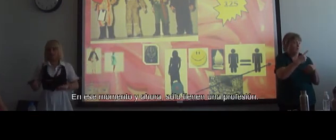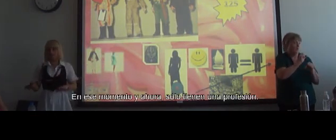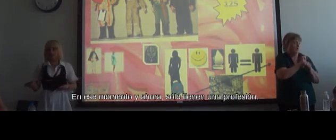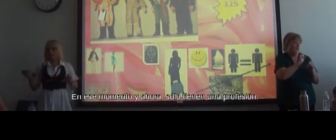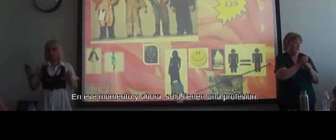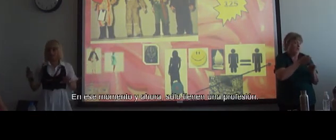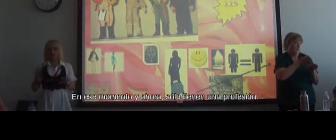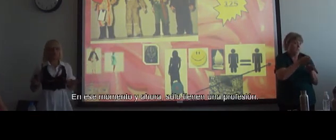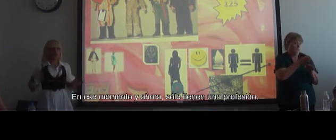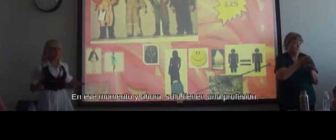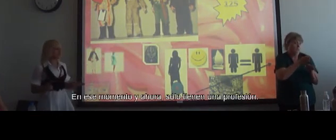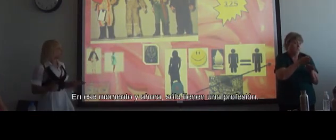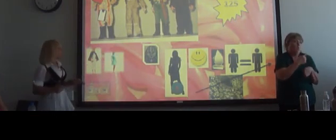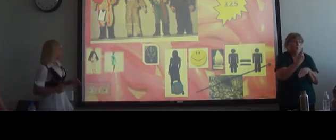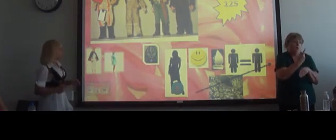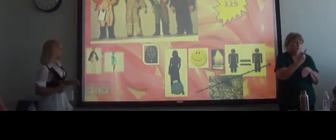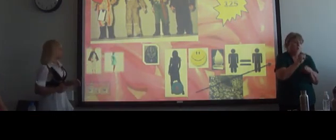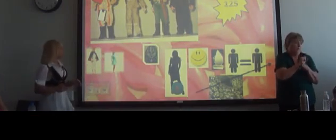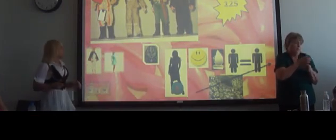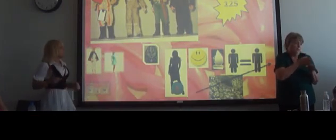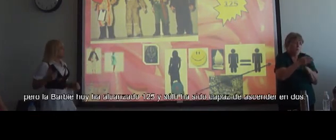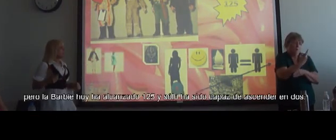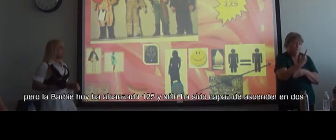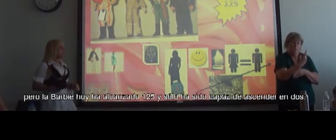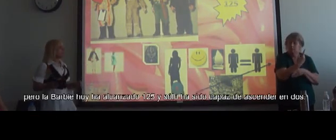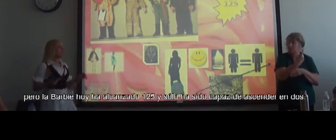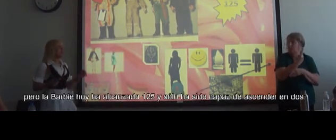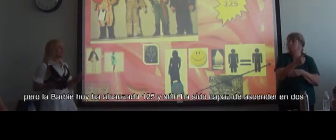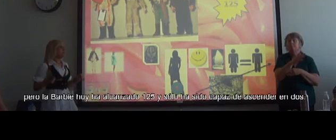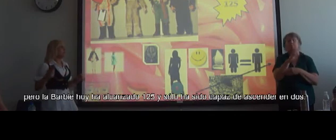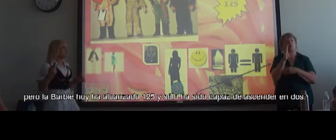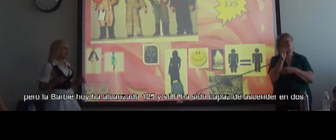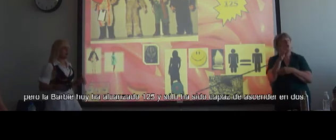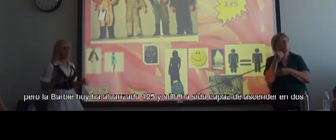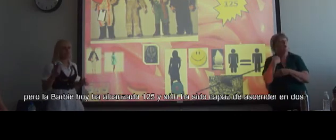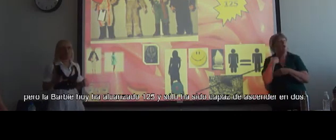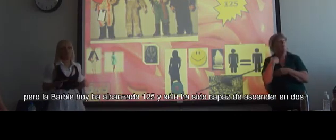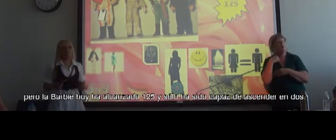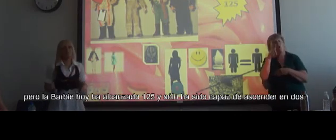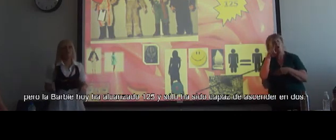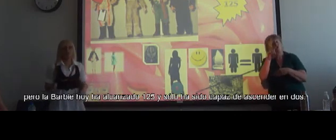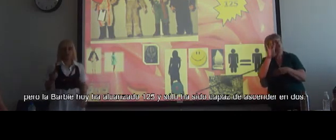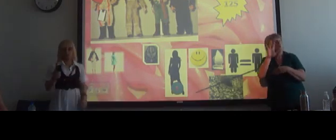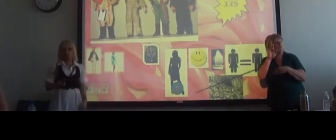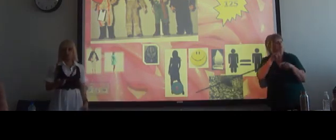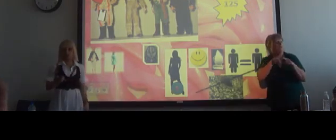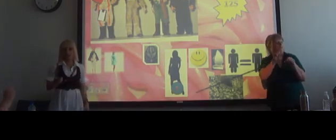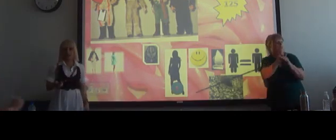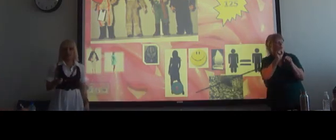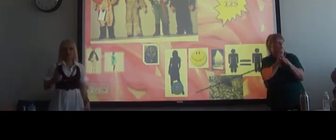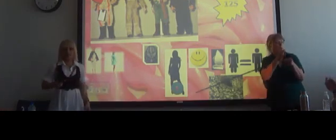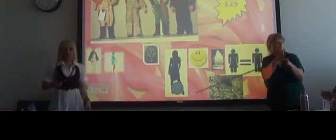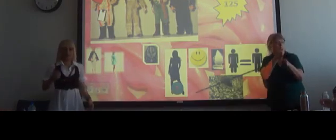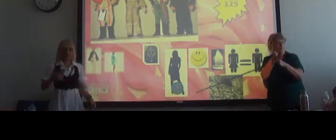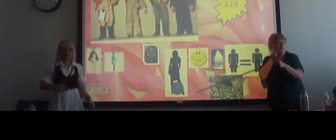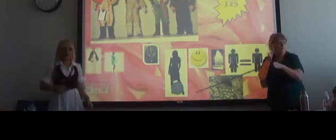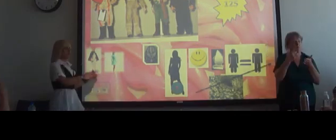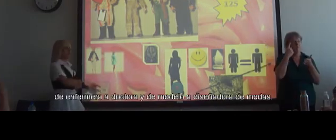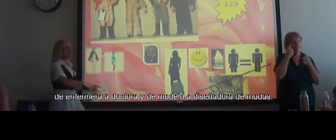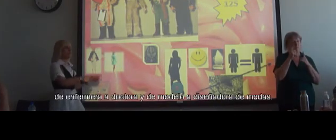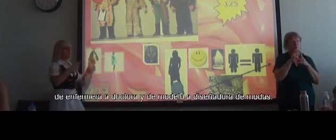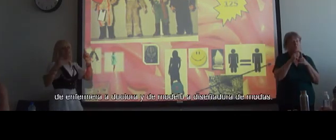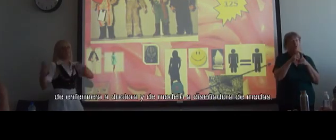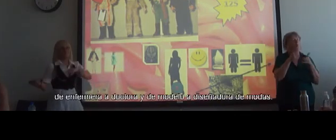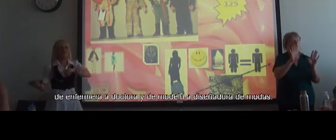and now, they have only one profession. But Barbie today has reached 125, and she's only been able to ascend in